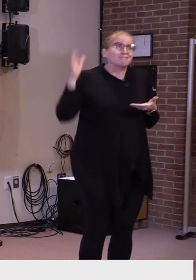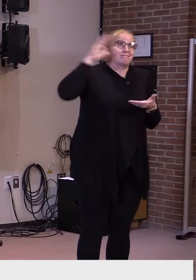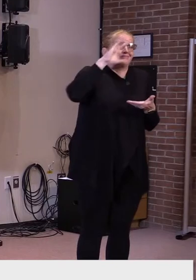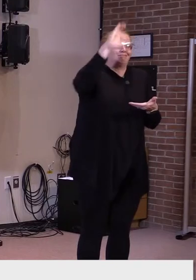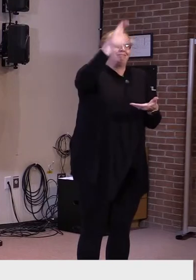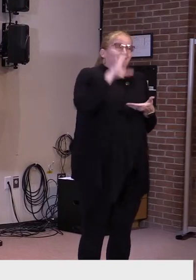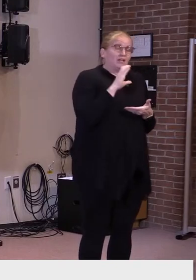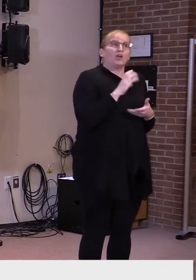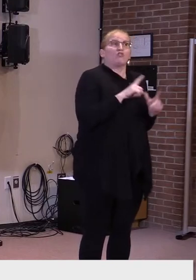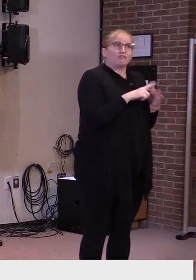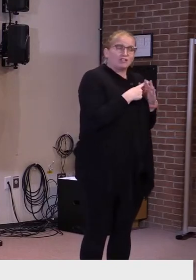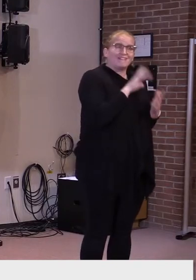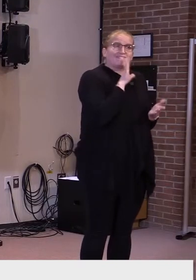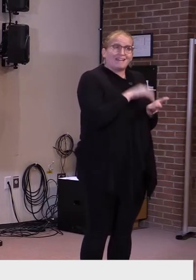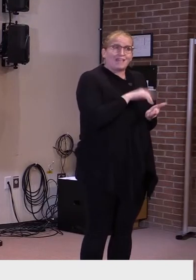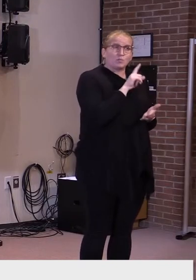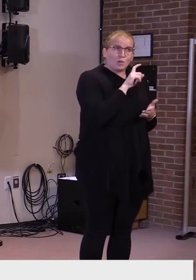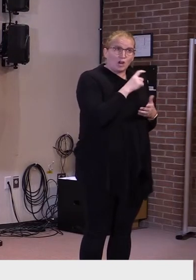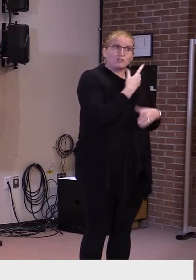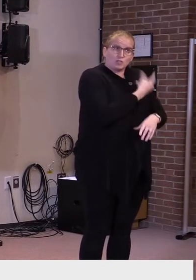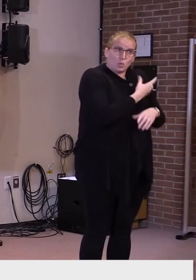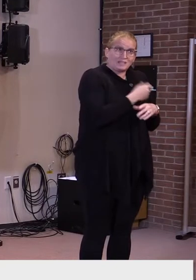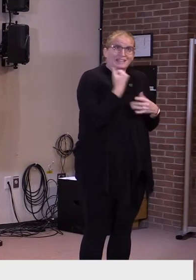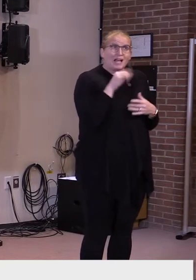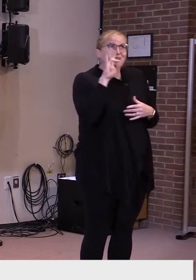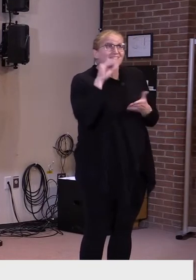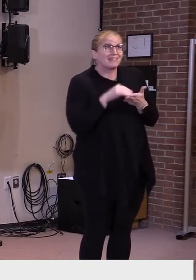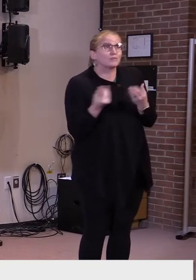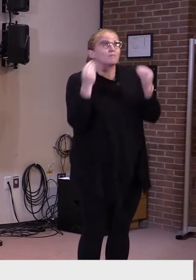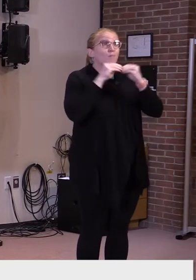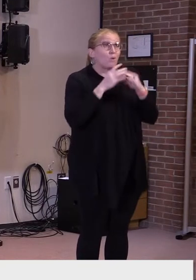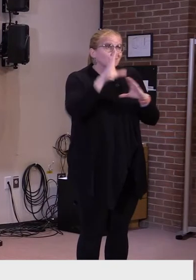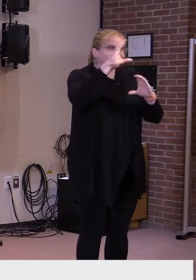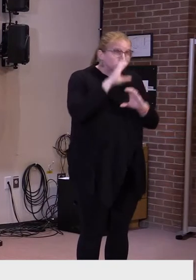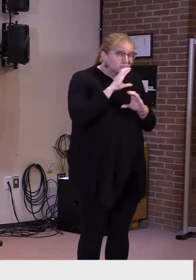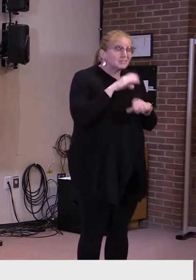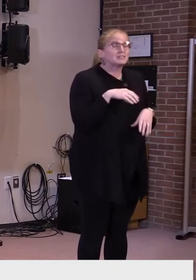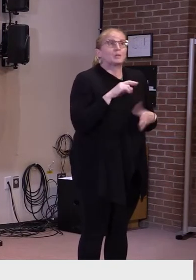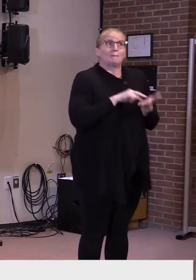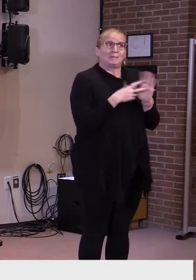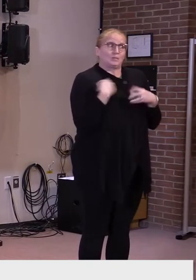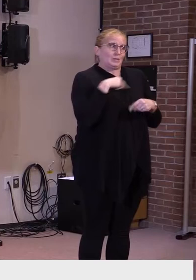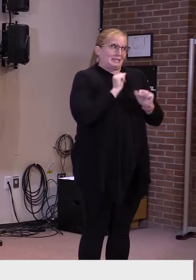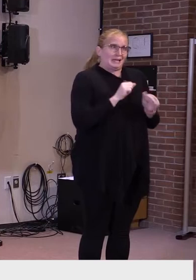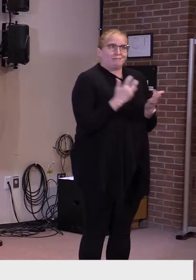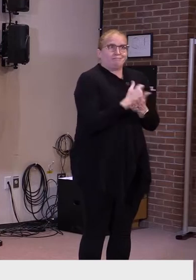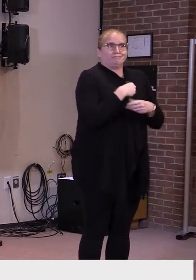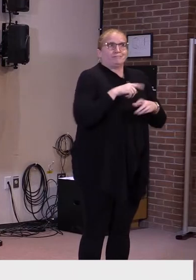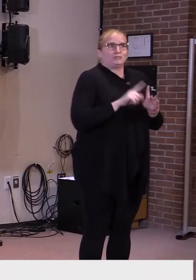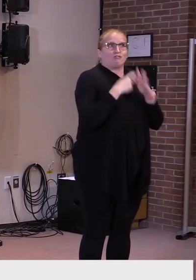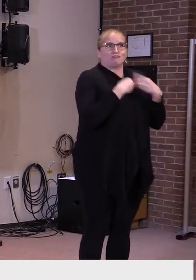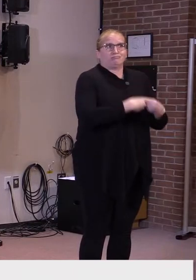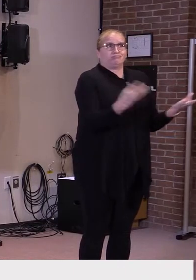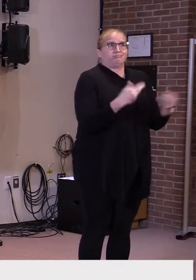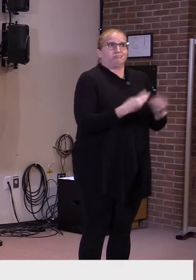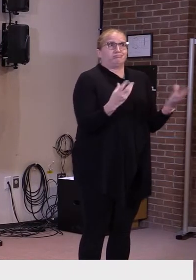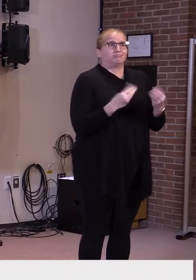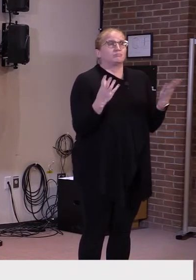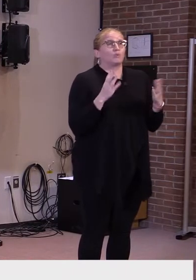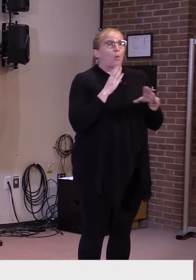original number was 5,100. This allows us to begin distributing more than 3,000 doses